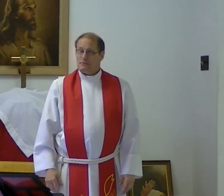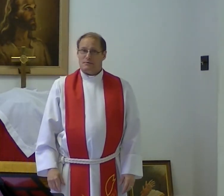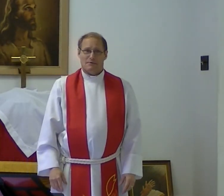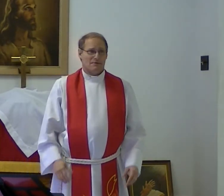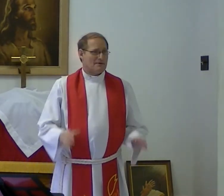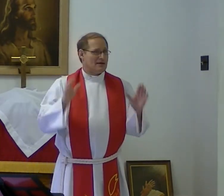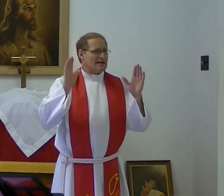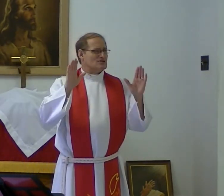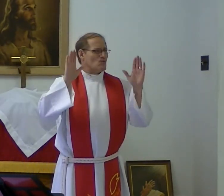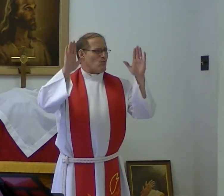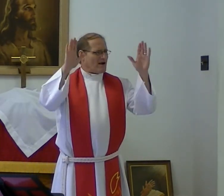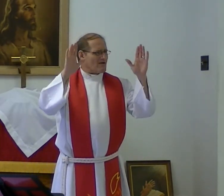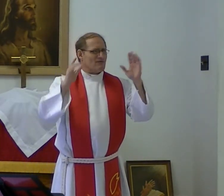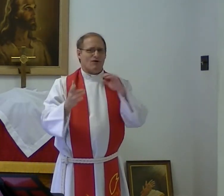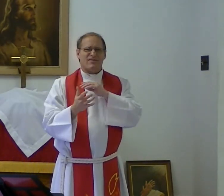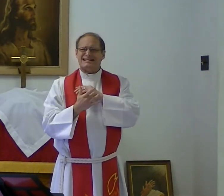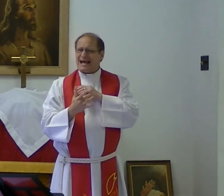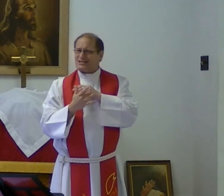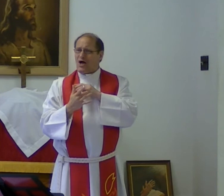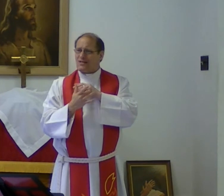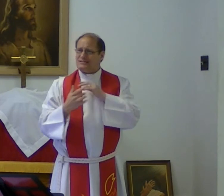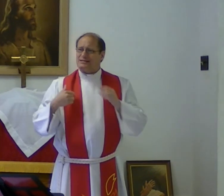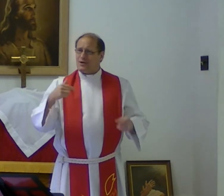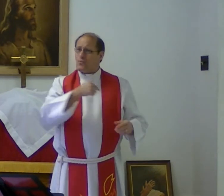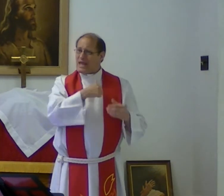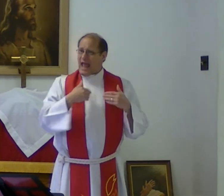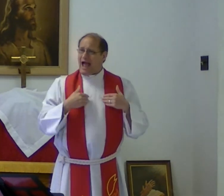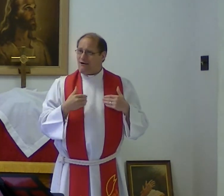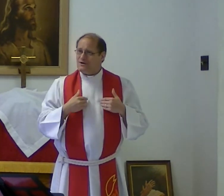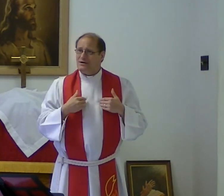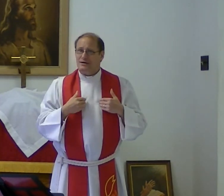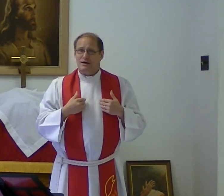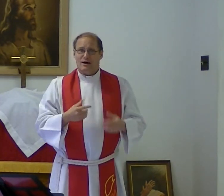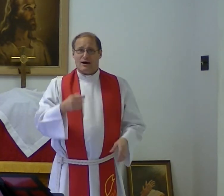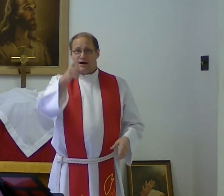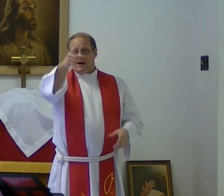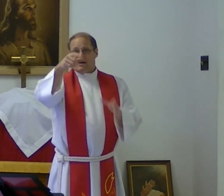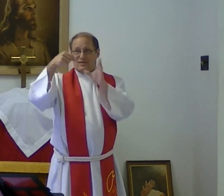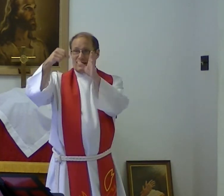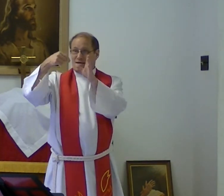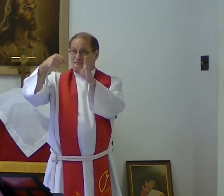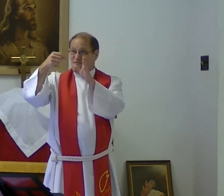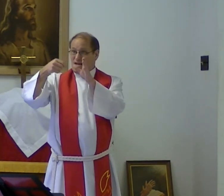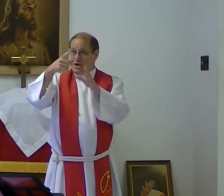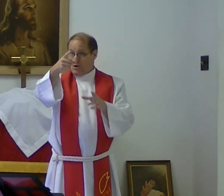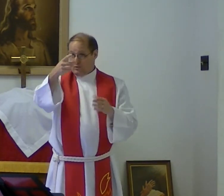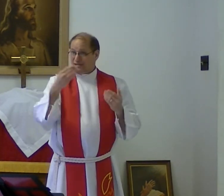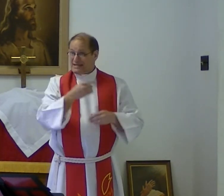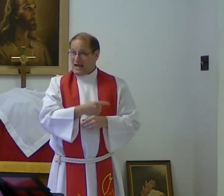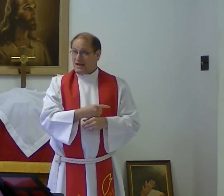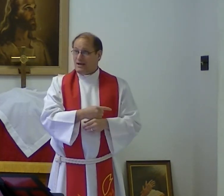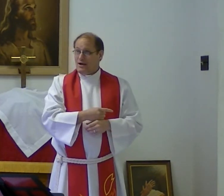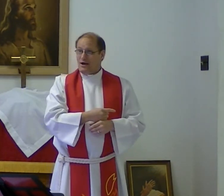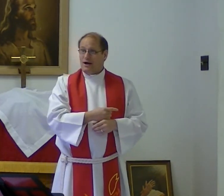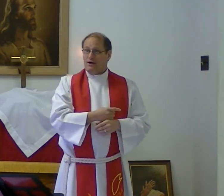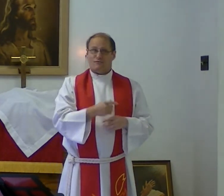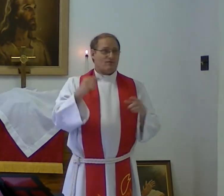It is wonderful the technology that we have. The video today of